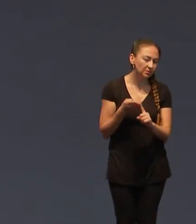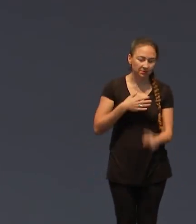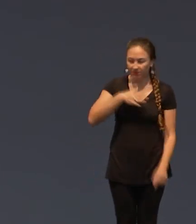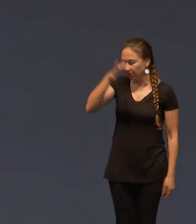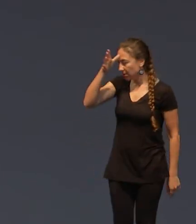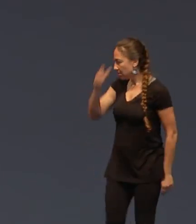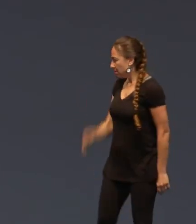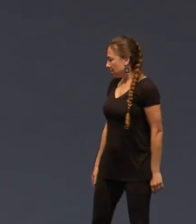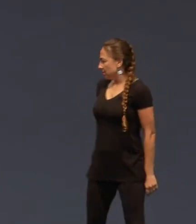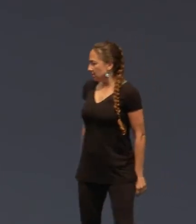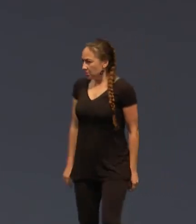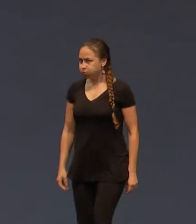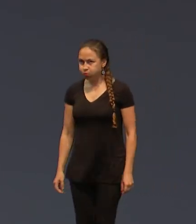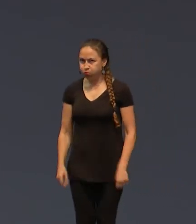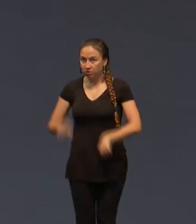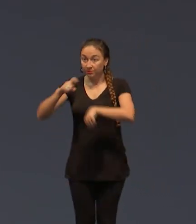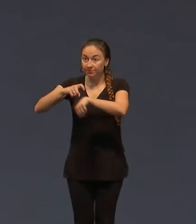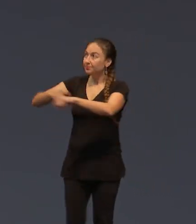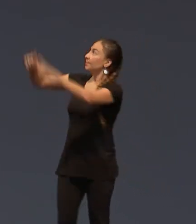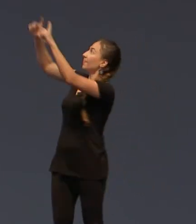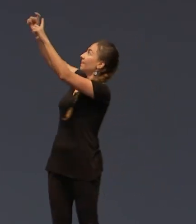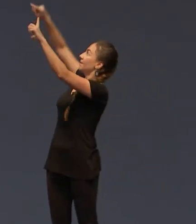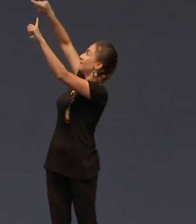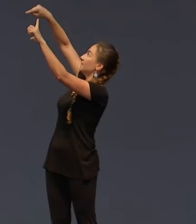I have to find a way to convince my dad.